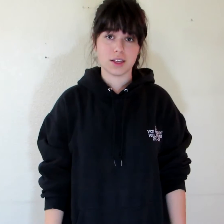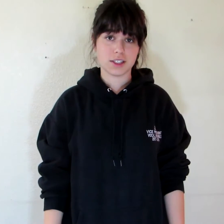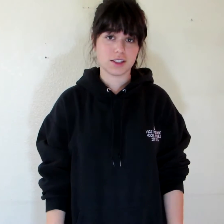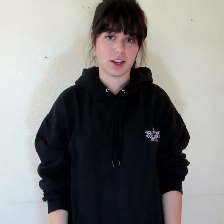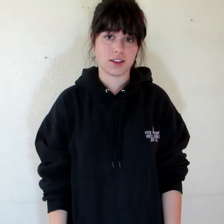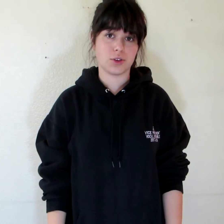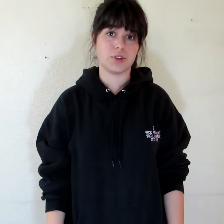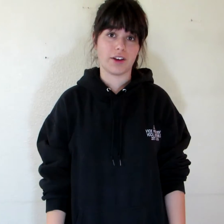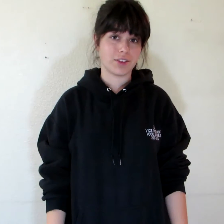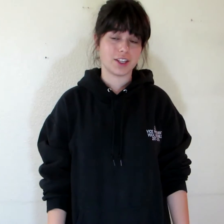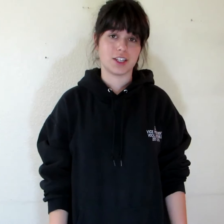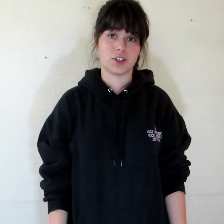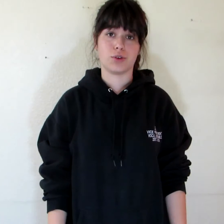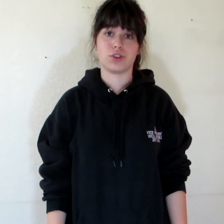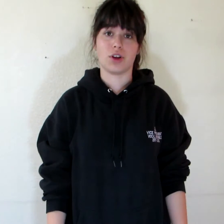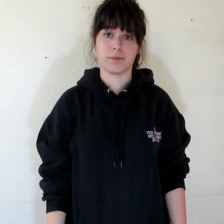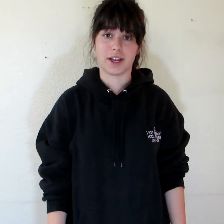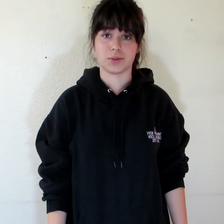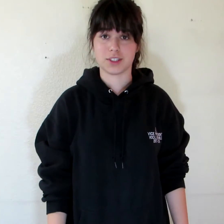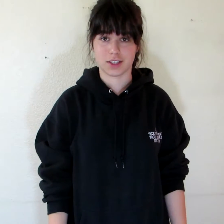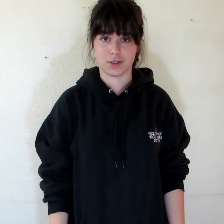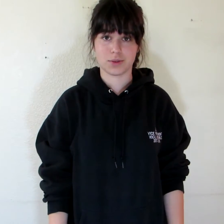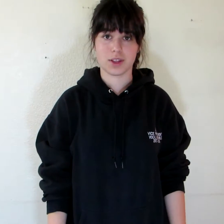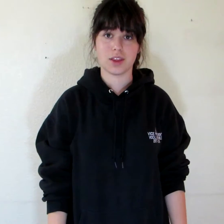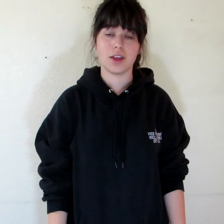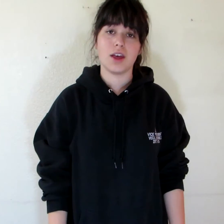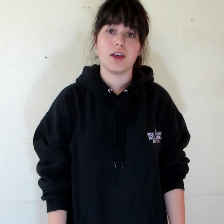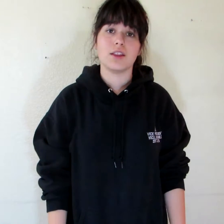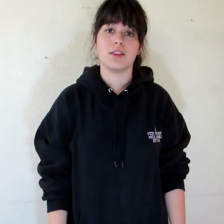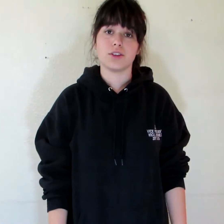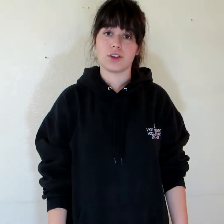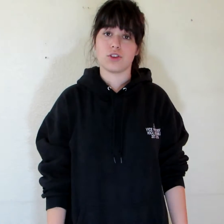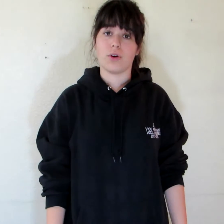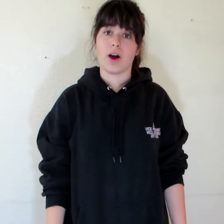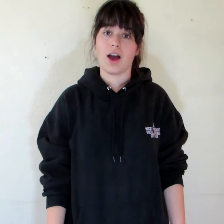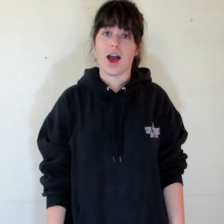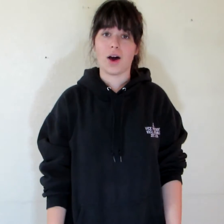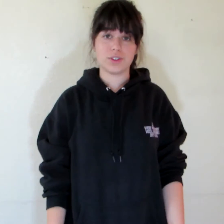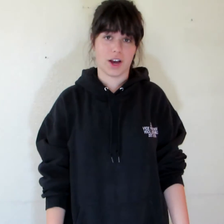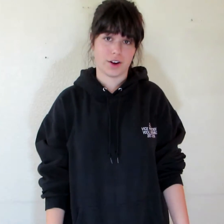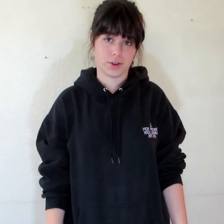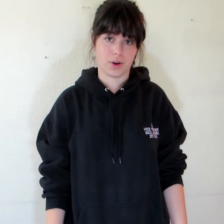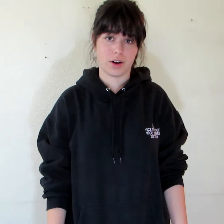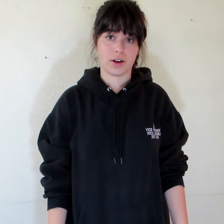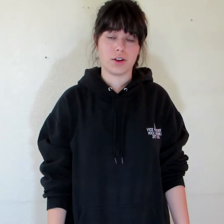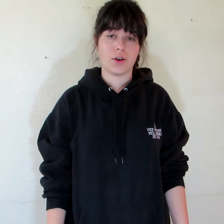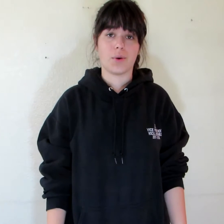is a sign that you definitely need to use non-manual signals with. This can show how tired you are,